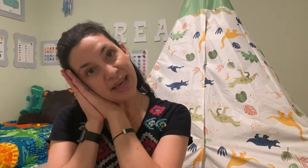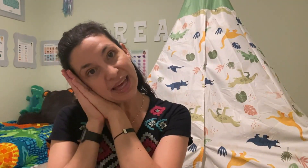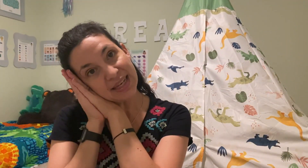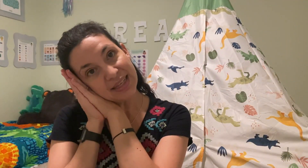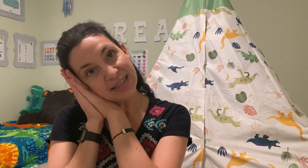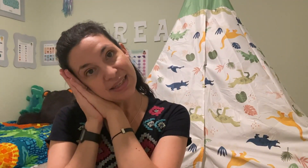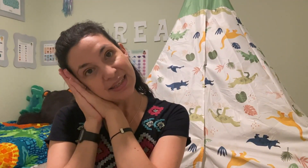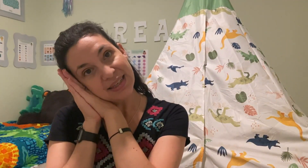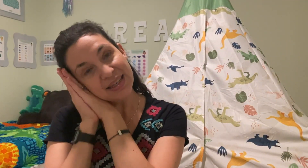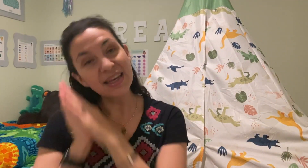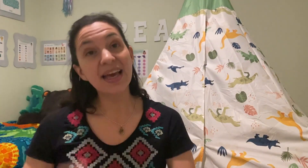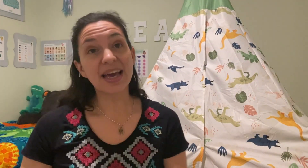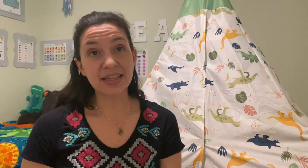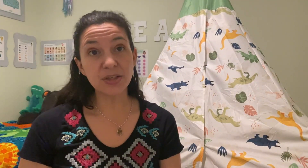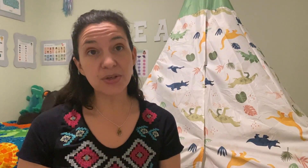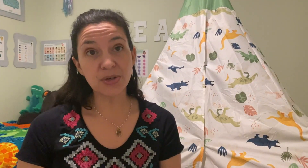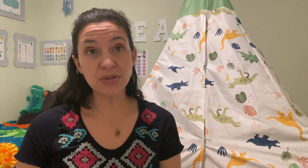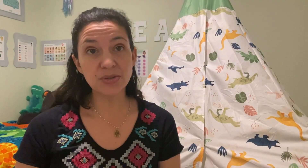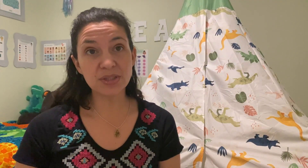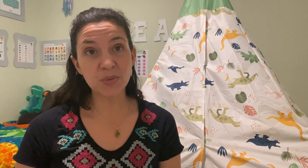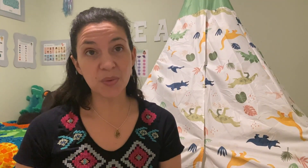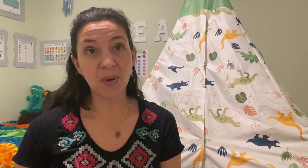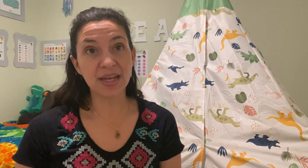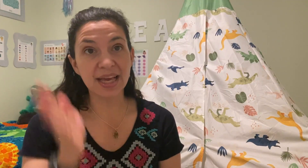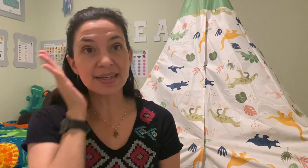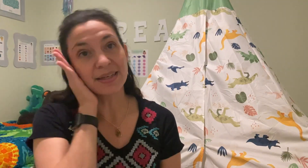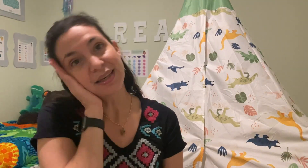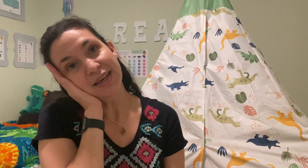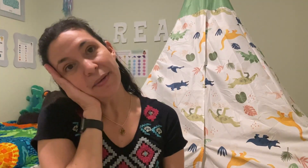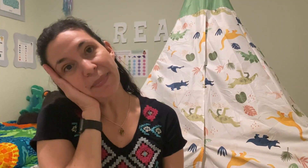Bed. And then you can also do this with one hand. Bed.